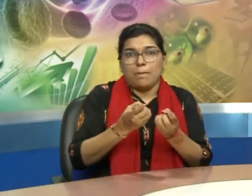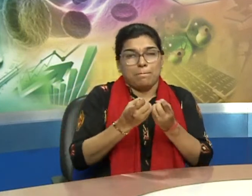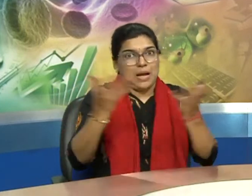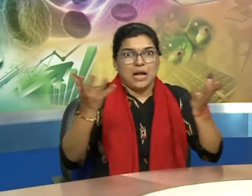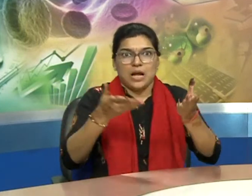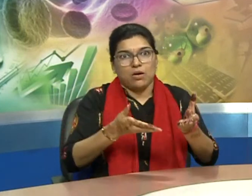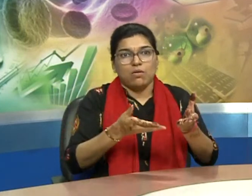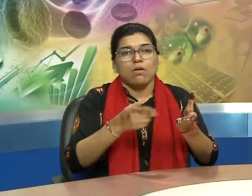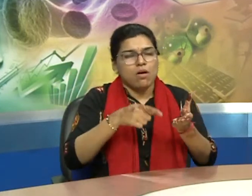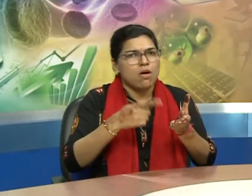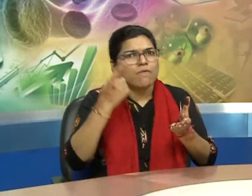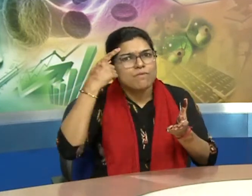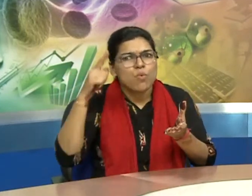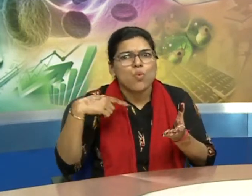is to perform